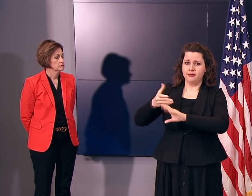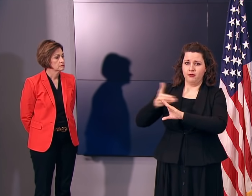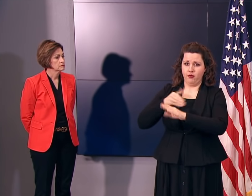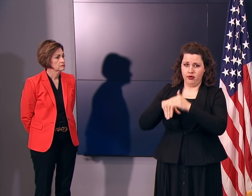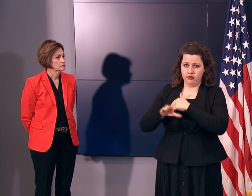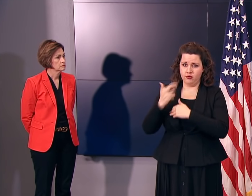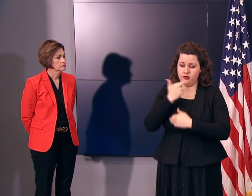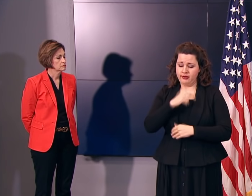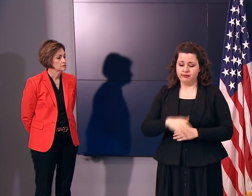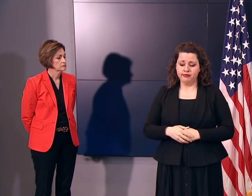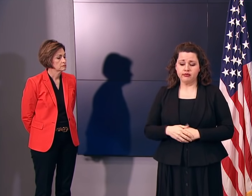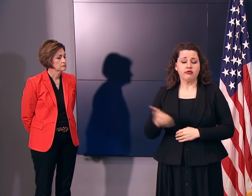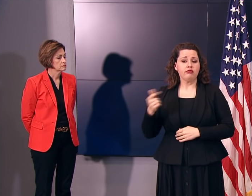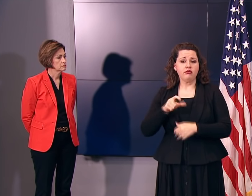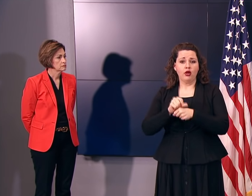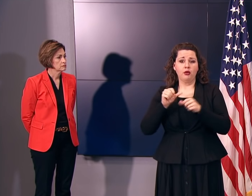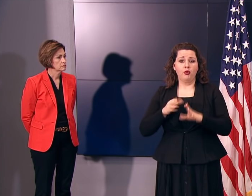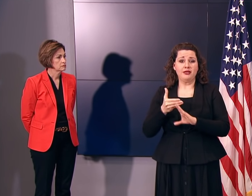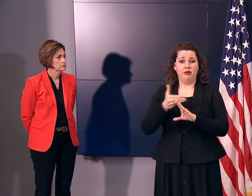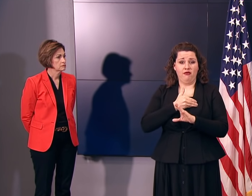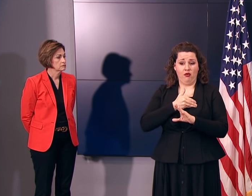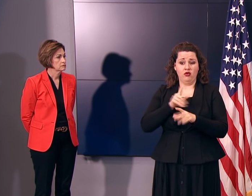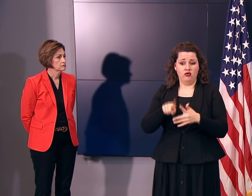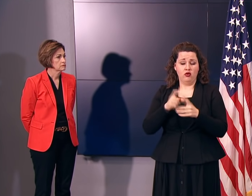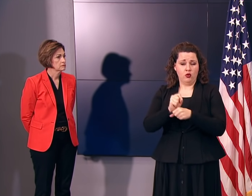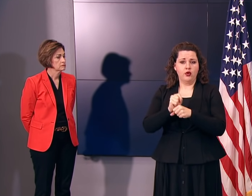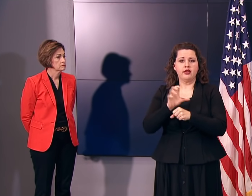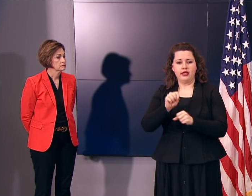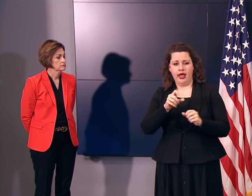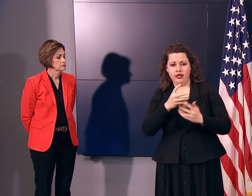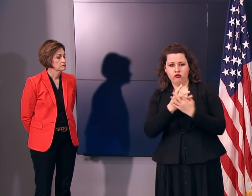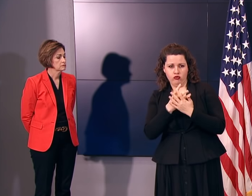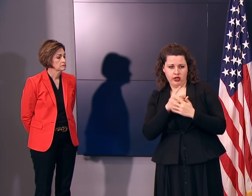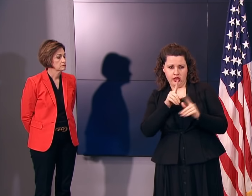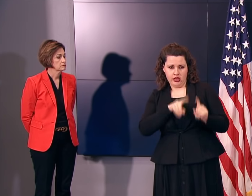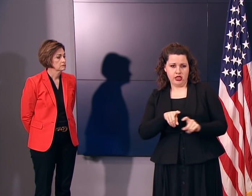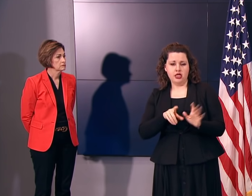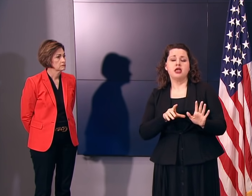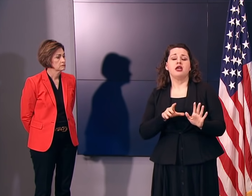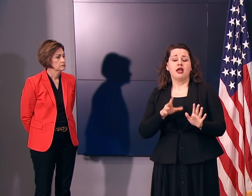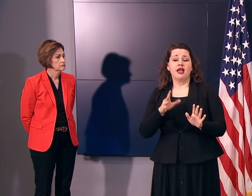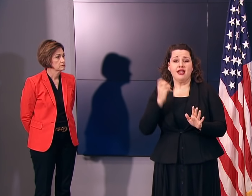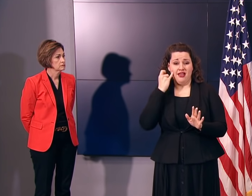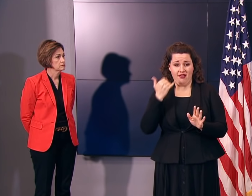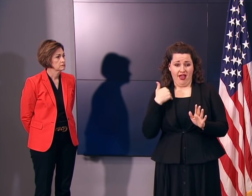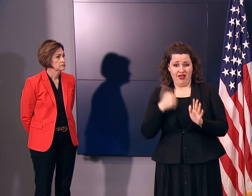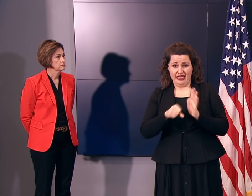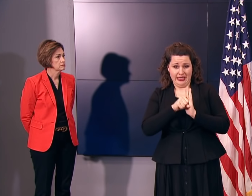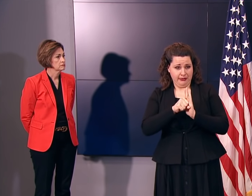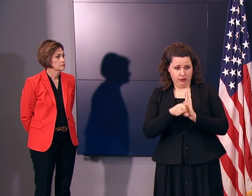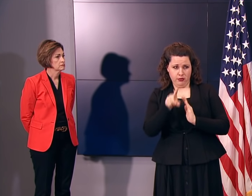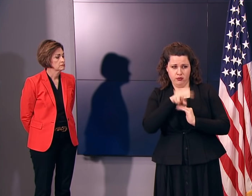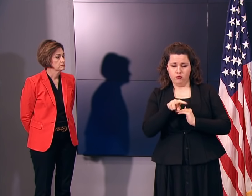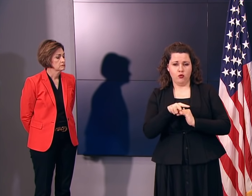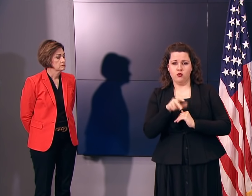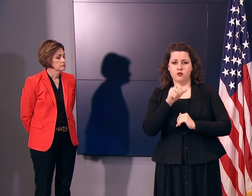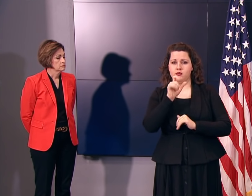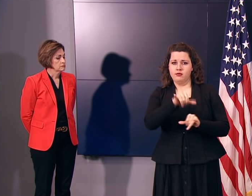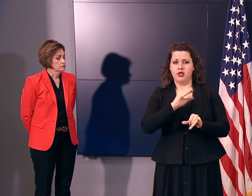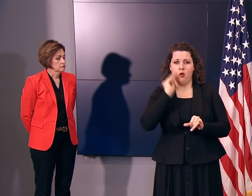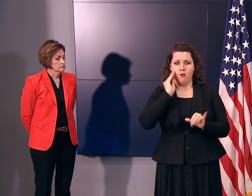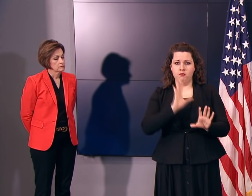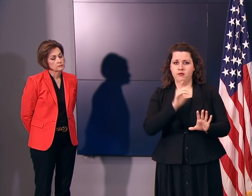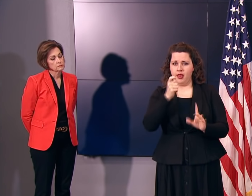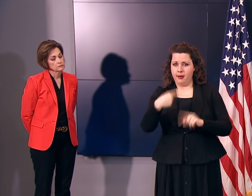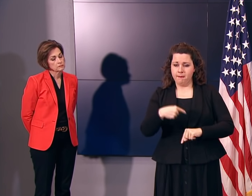All employees should be screened before each shift and immediately excluded from the workplace if they have any symptoms. Employees with direct